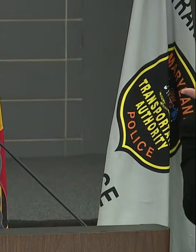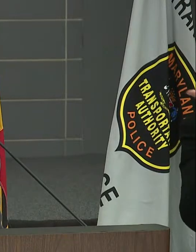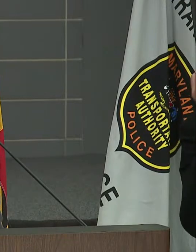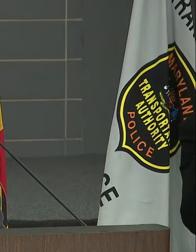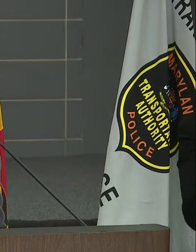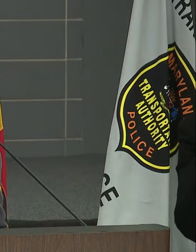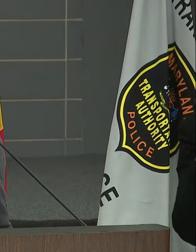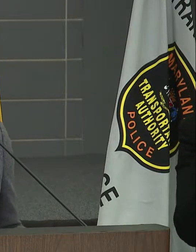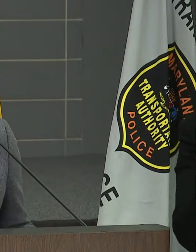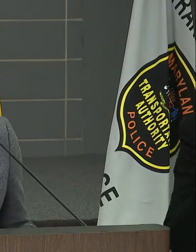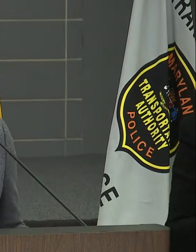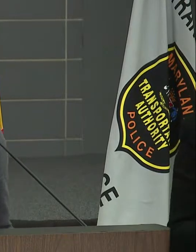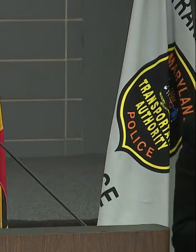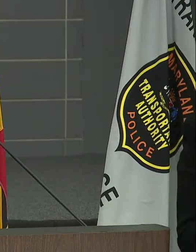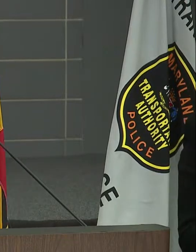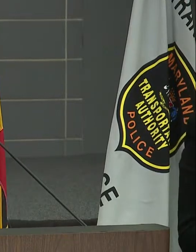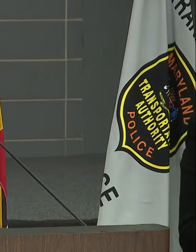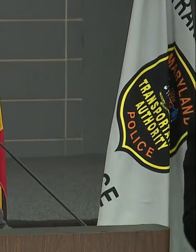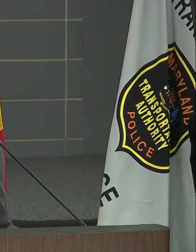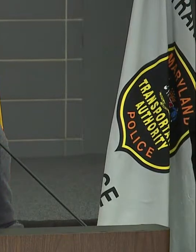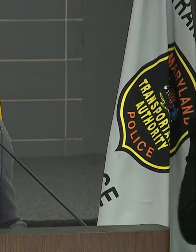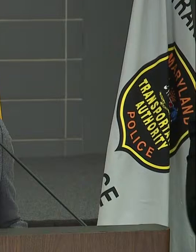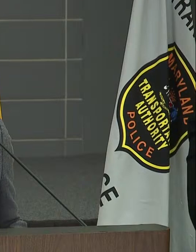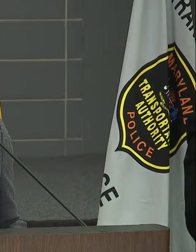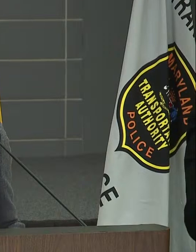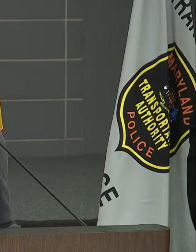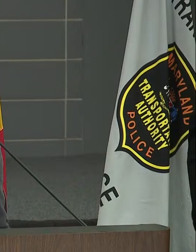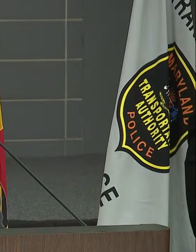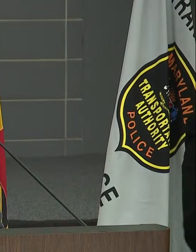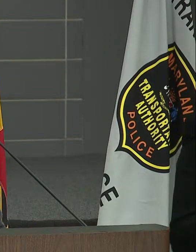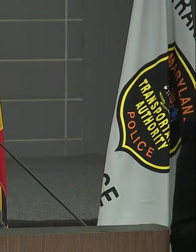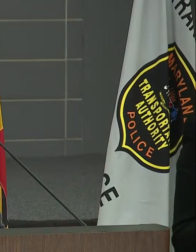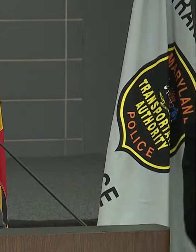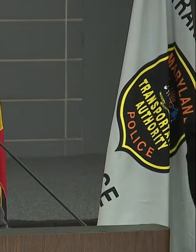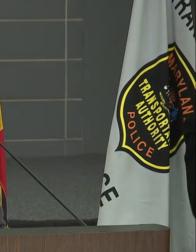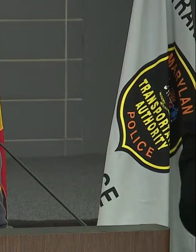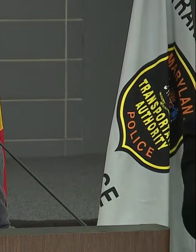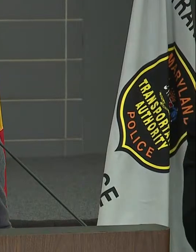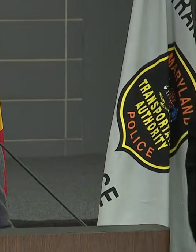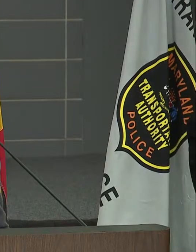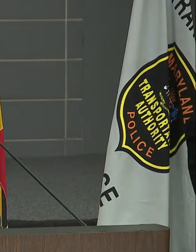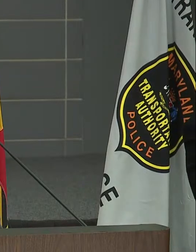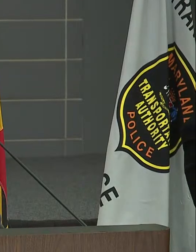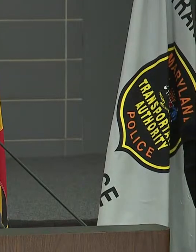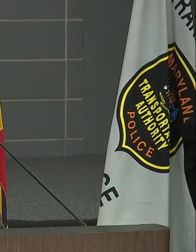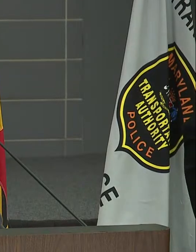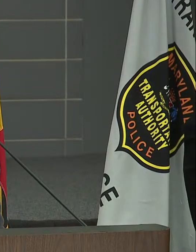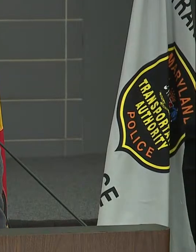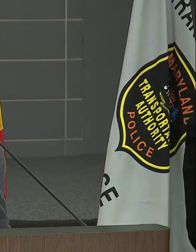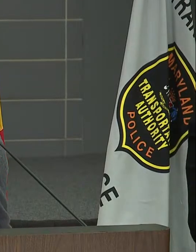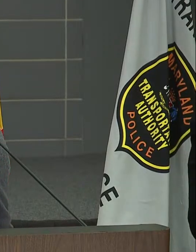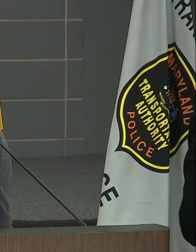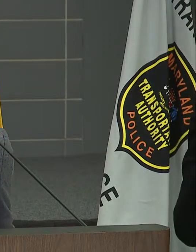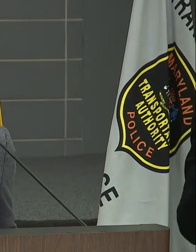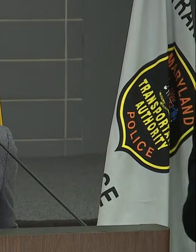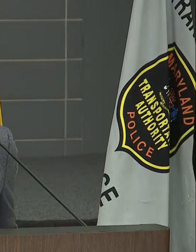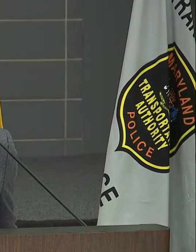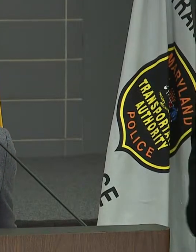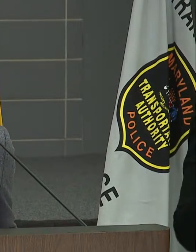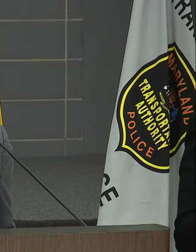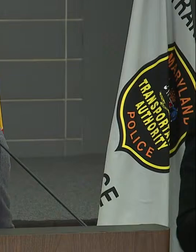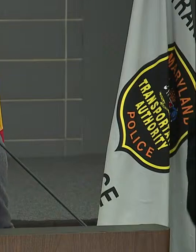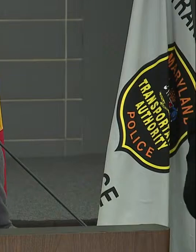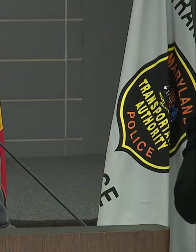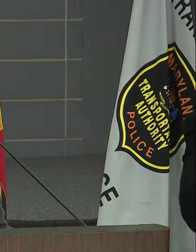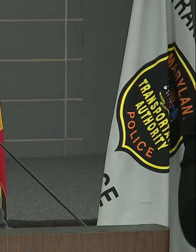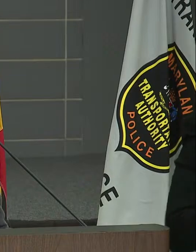than 20,000 workers at nearby Trade Point Atlantic and serves as a major transportation thoroughfare for the nation's most